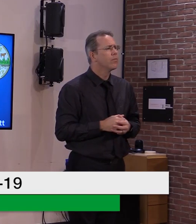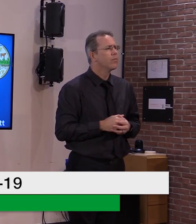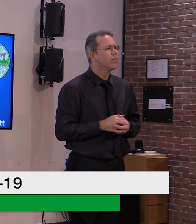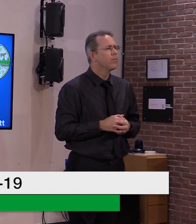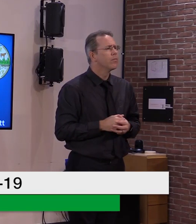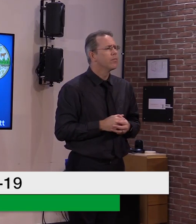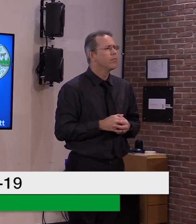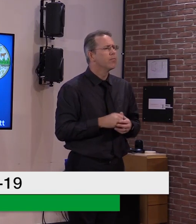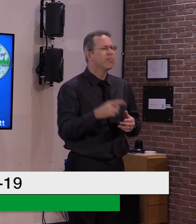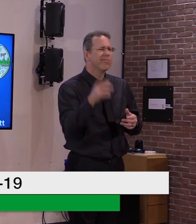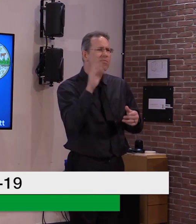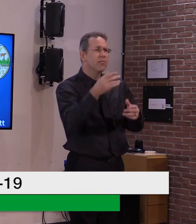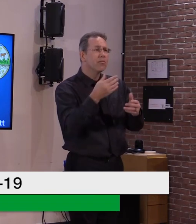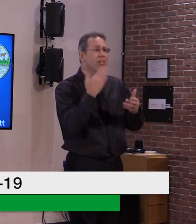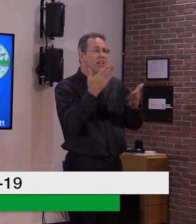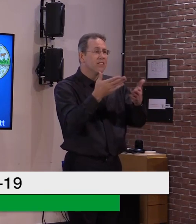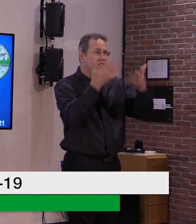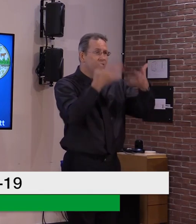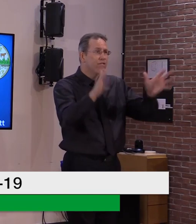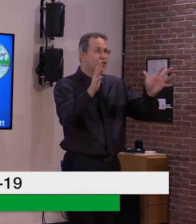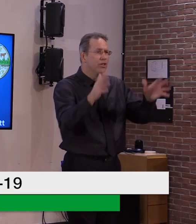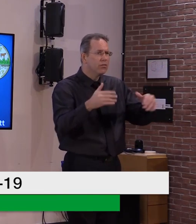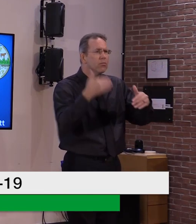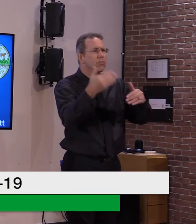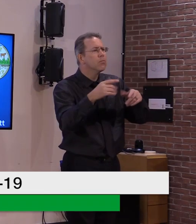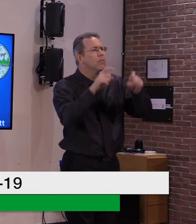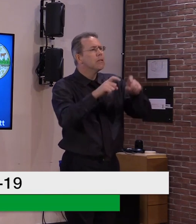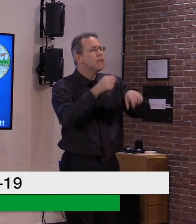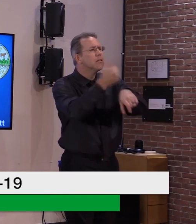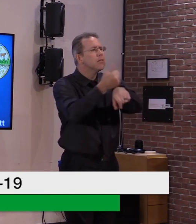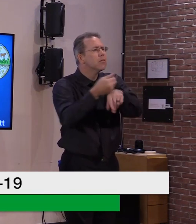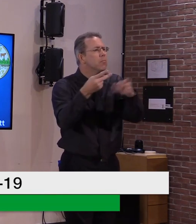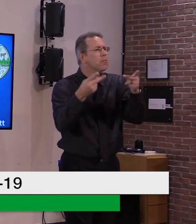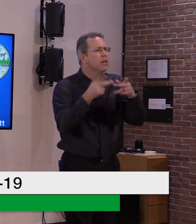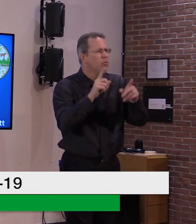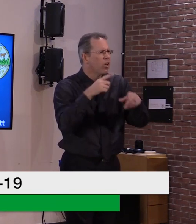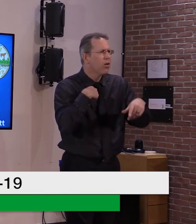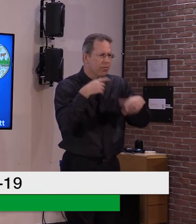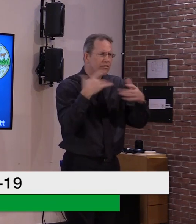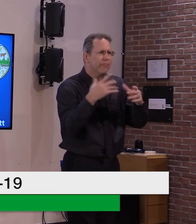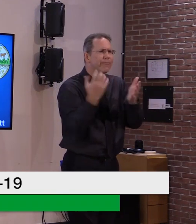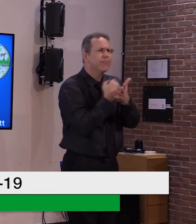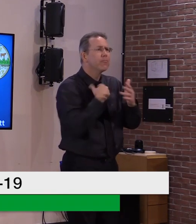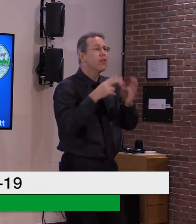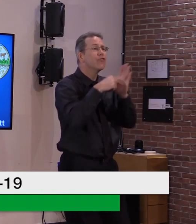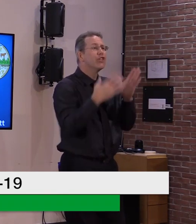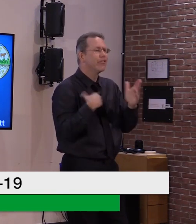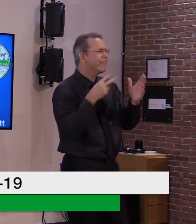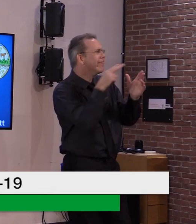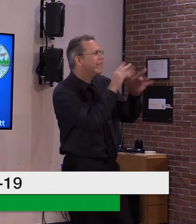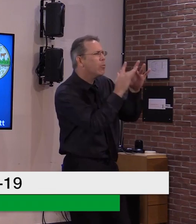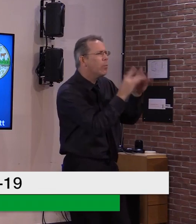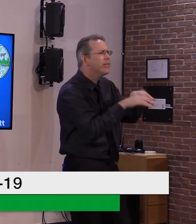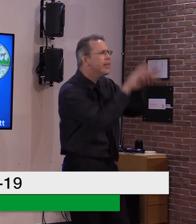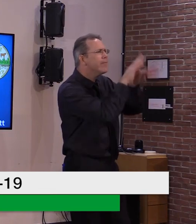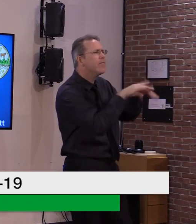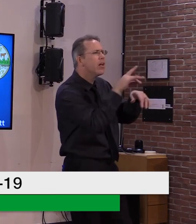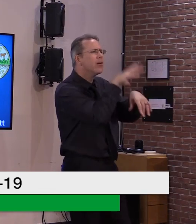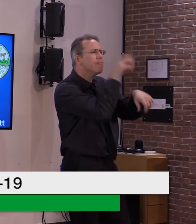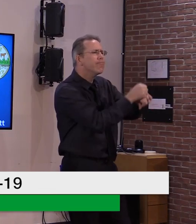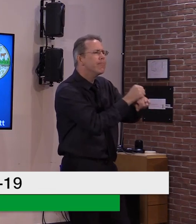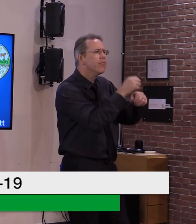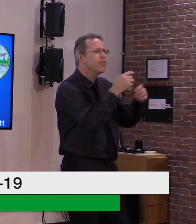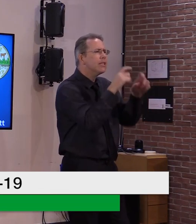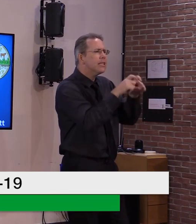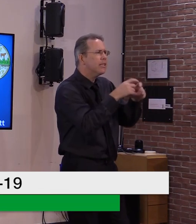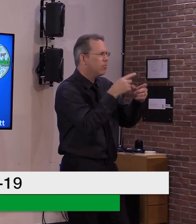yeah you'll see thank you for the question you'll see a fairly significant increase in the testing capabilities i